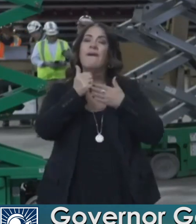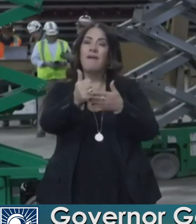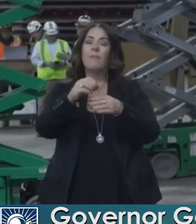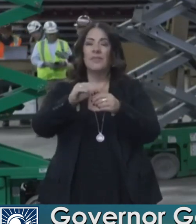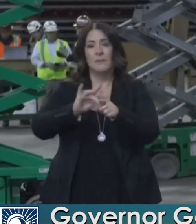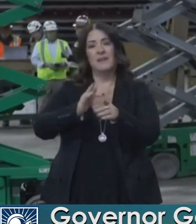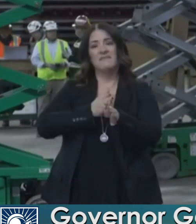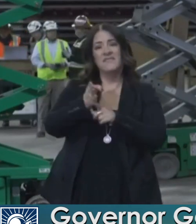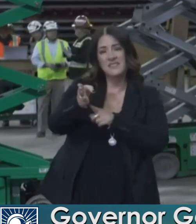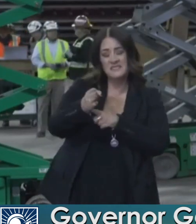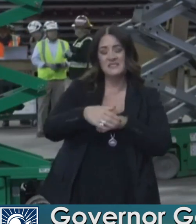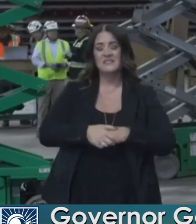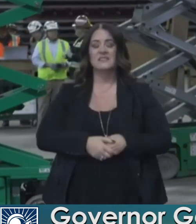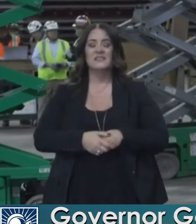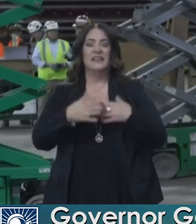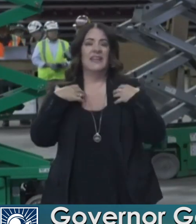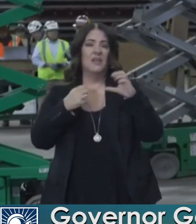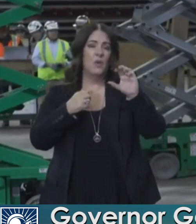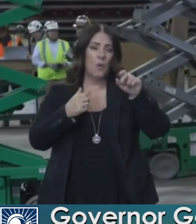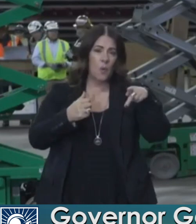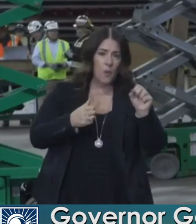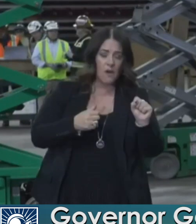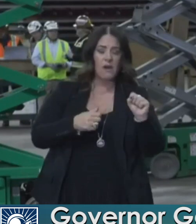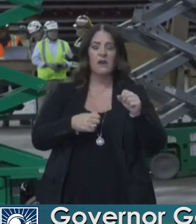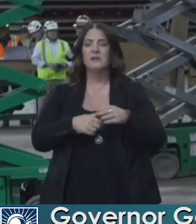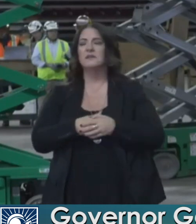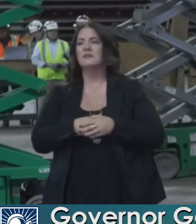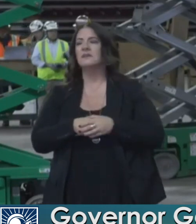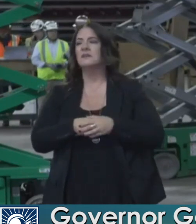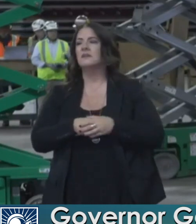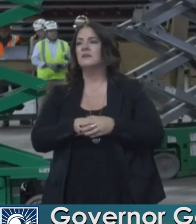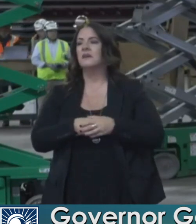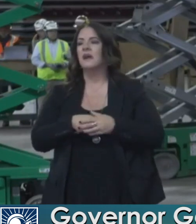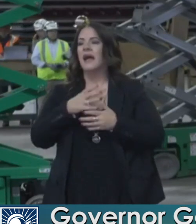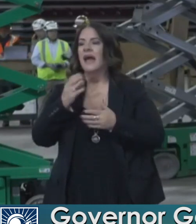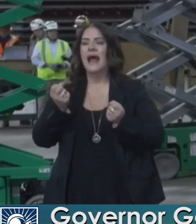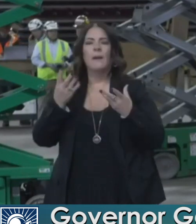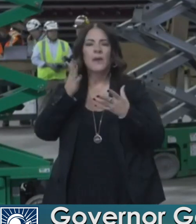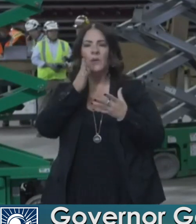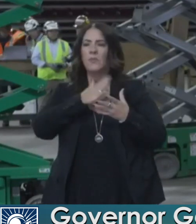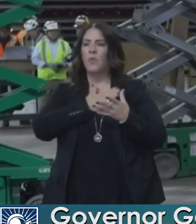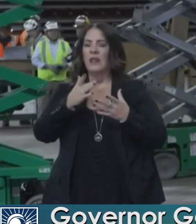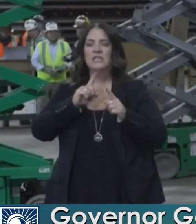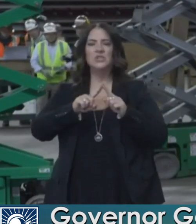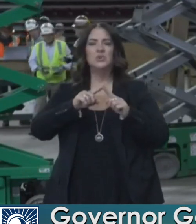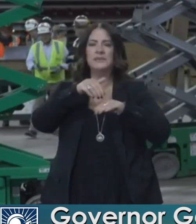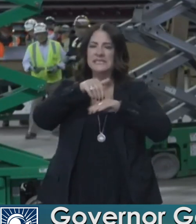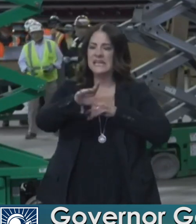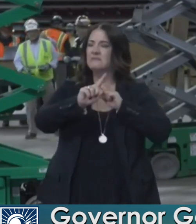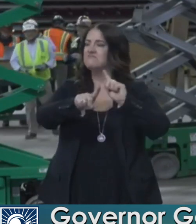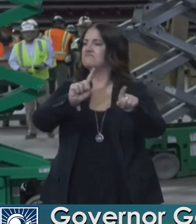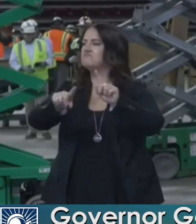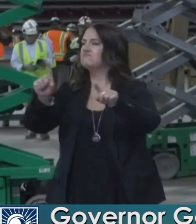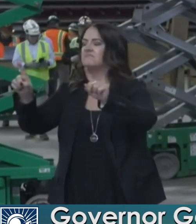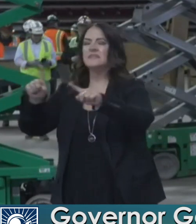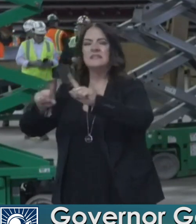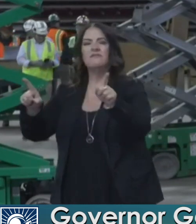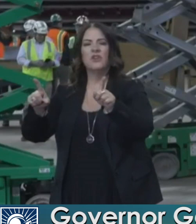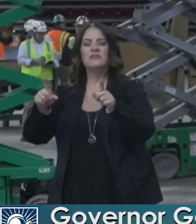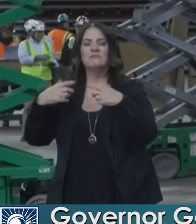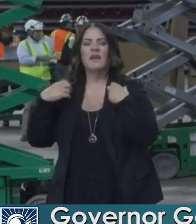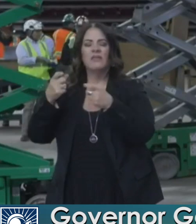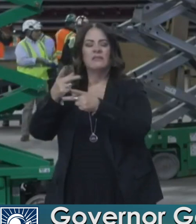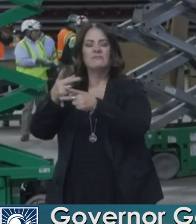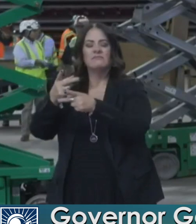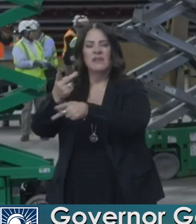of being evaluated, triaged to be deployed and redeployed throughout our healthcare delivery system. I want to continue